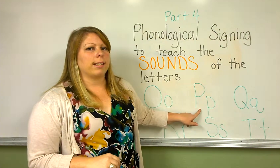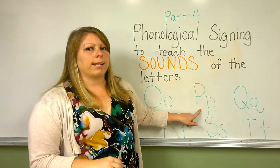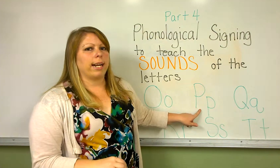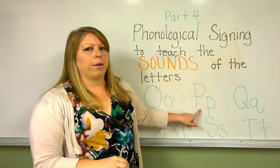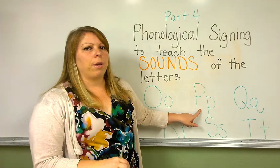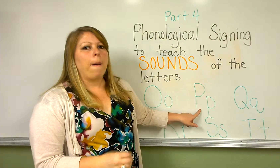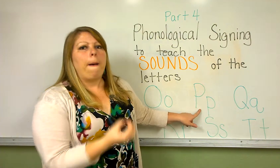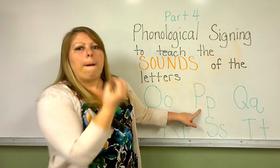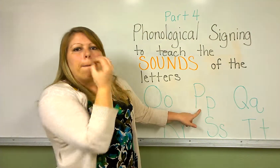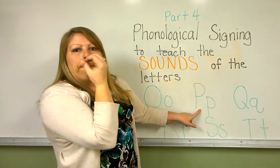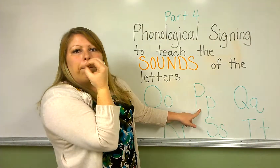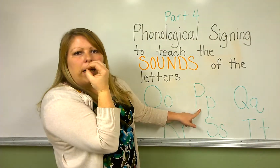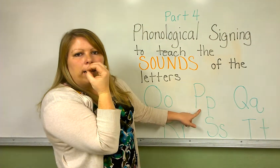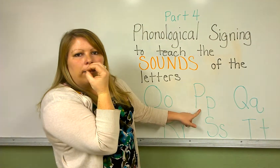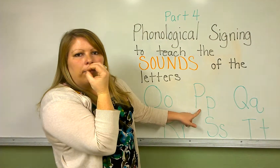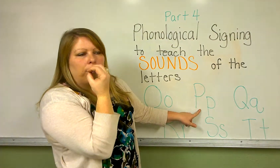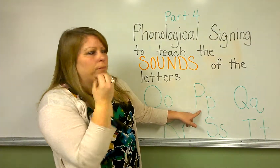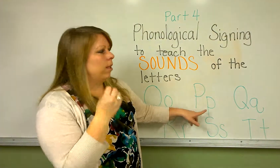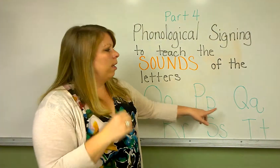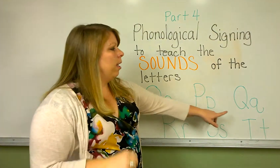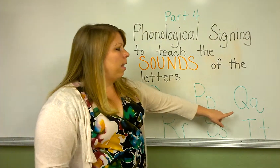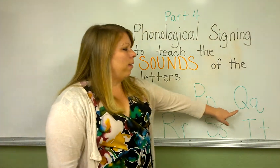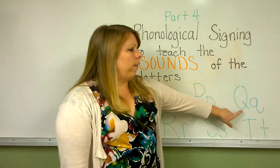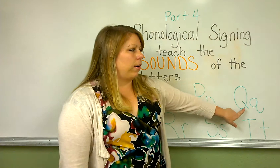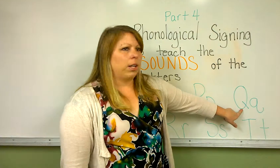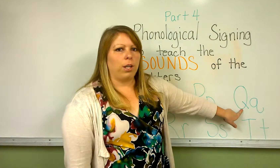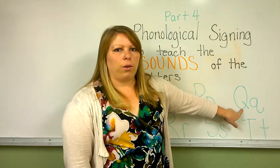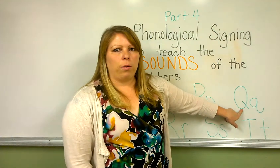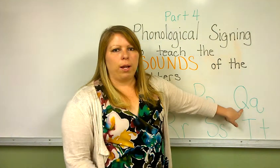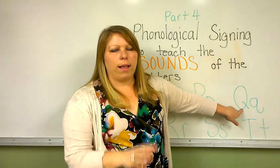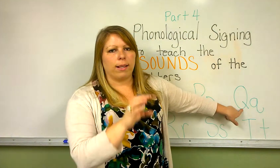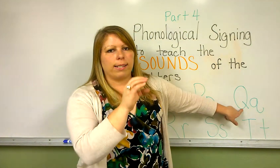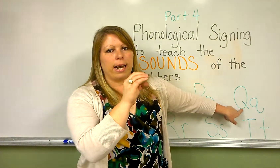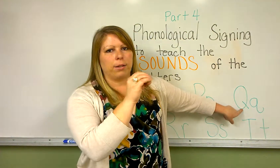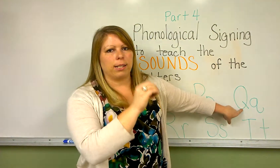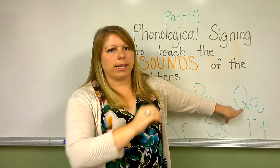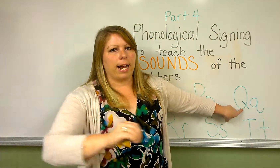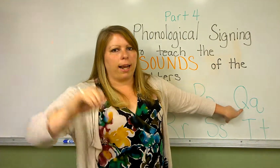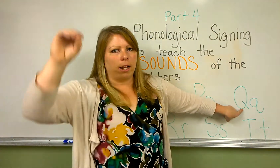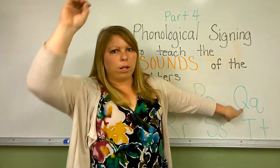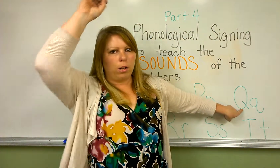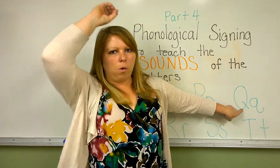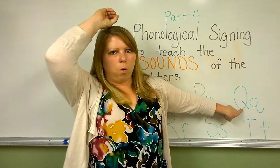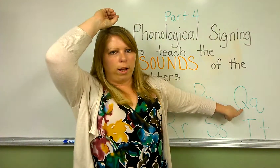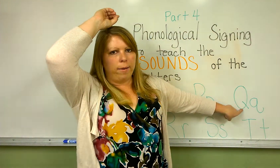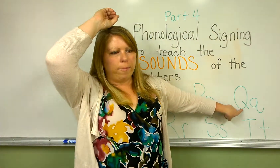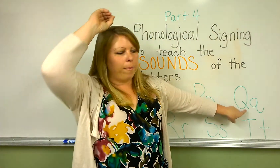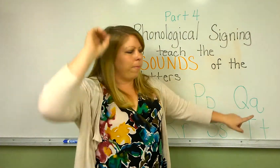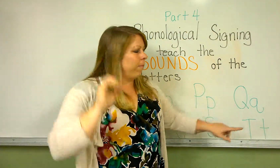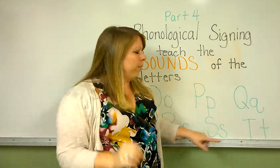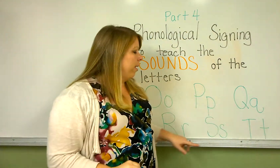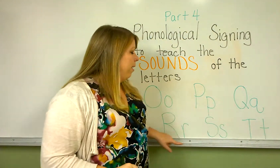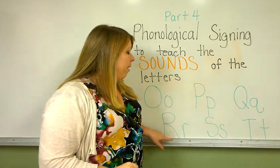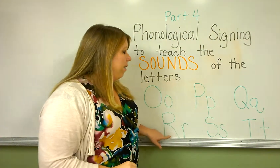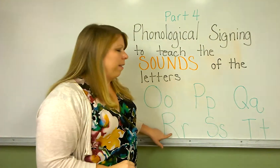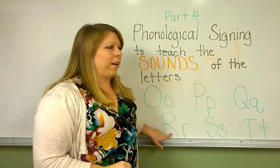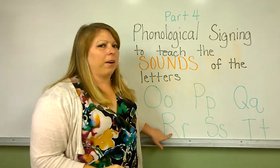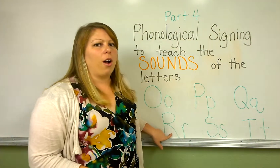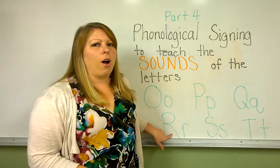the sound P. The letter Q and the sound and sign Qu. The letter